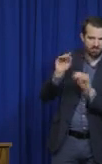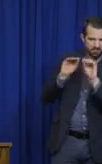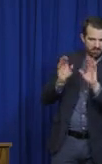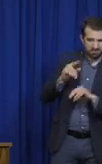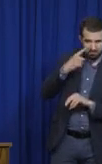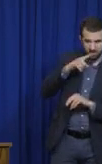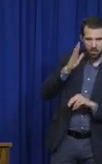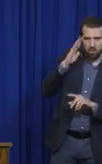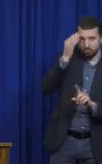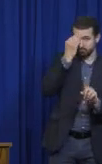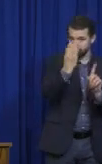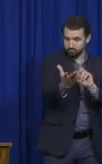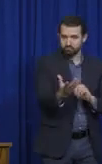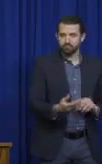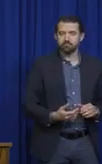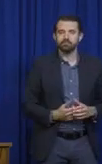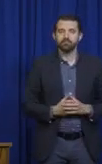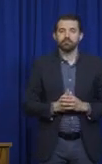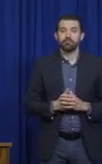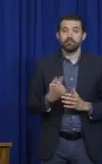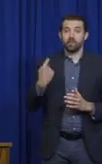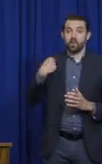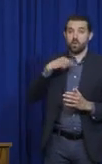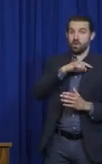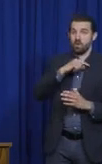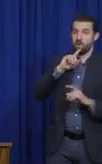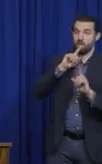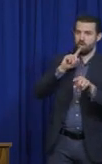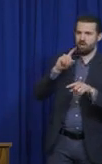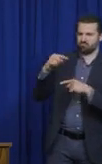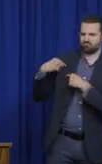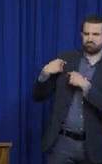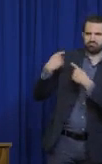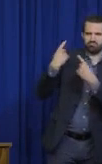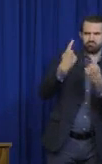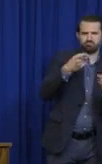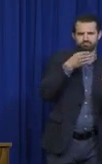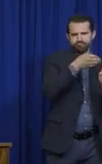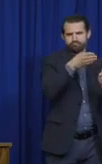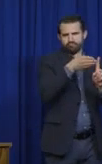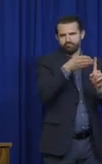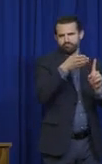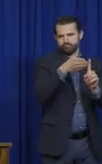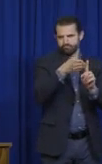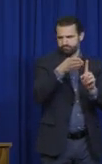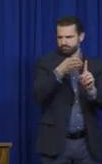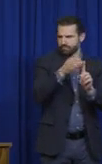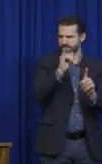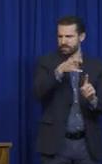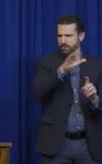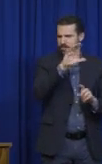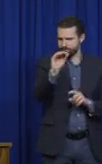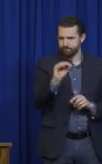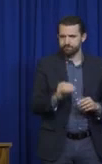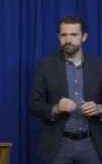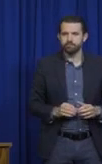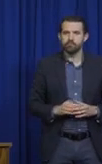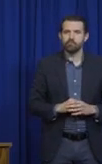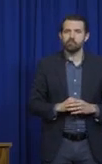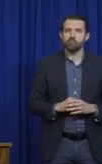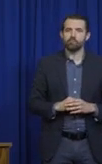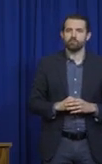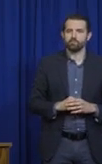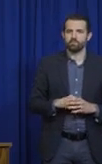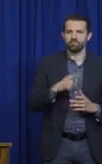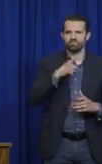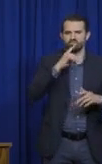But rest assured, we have ordered from Puritan, and early on in this outbreak, we connected with each other, and they've been a great partner